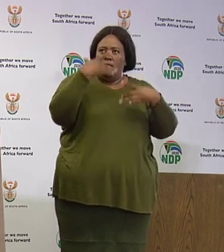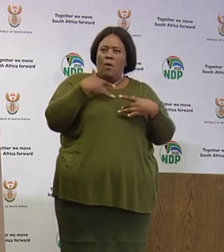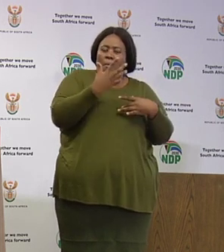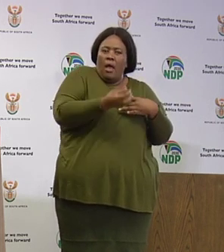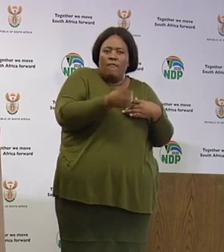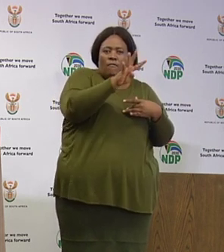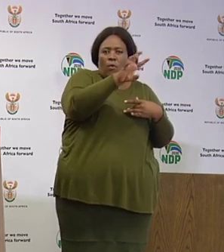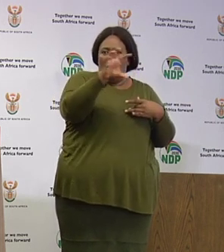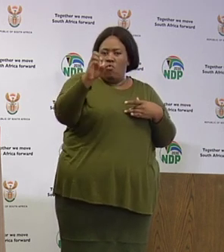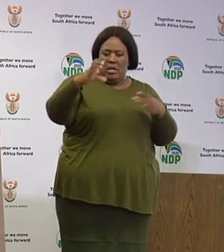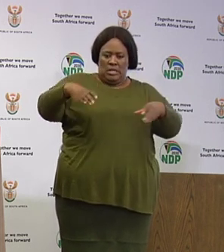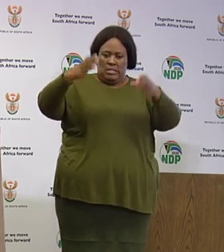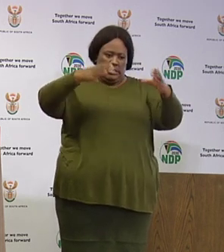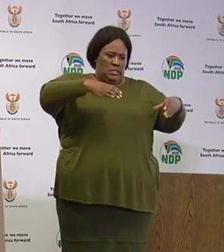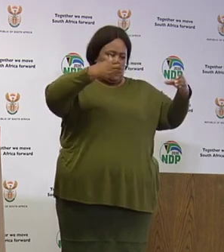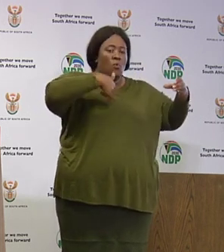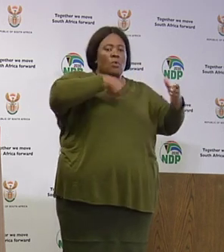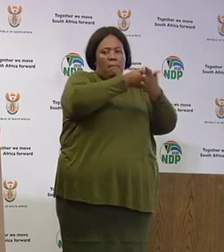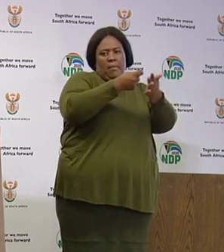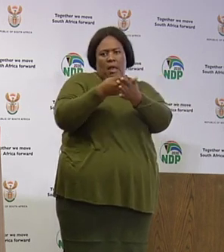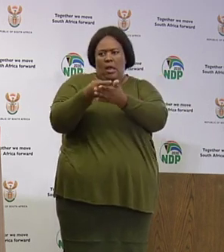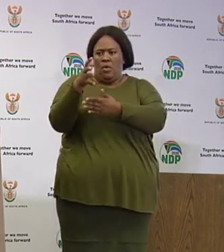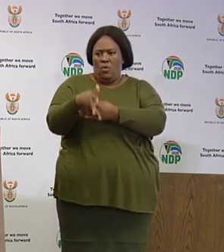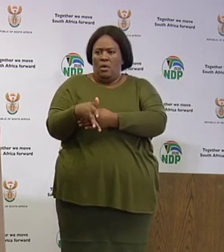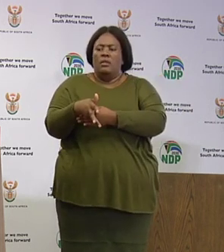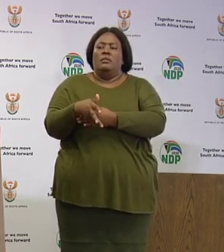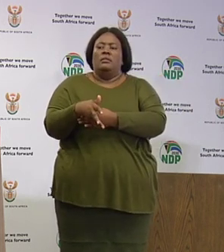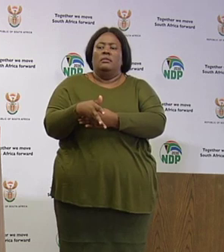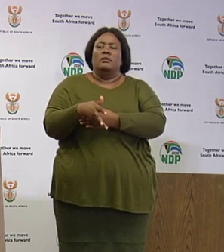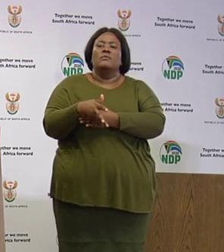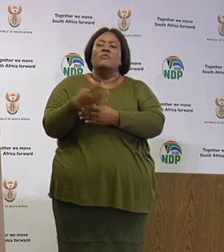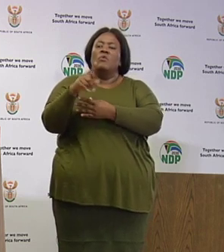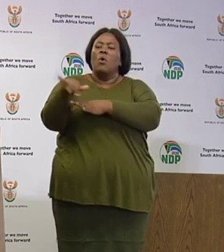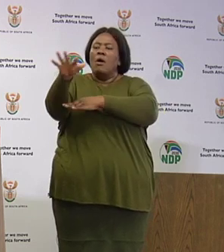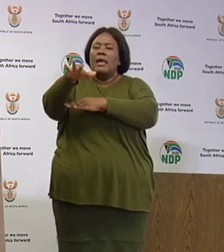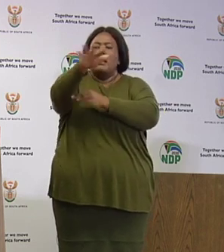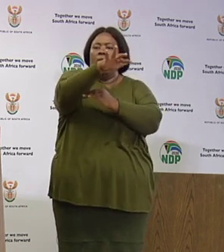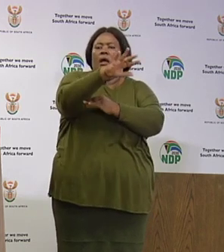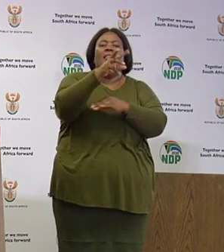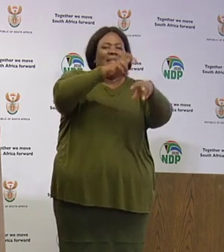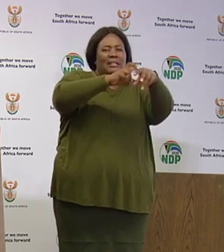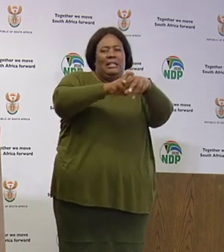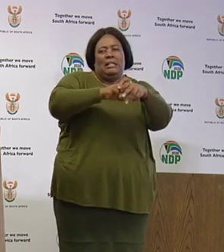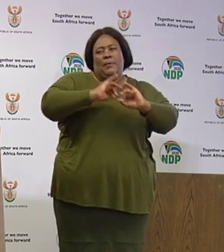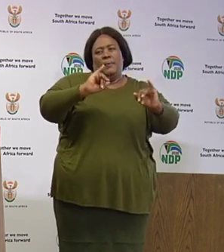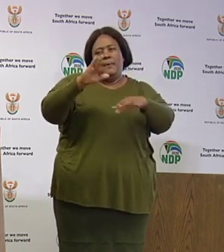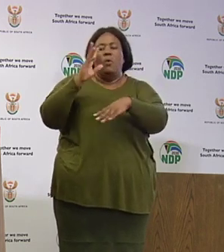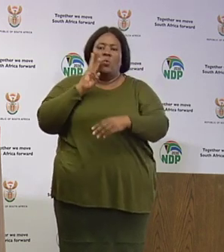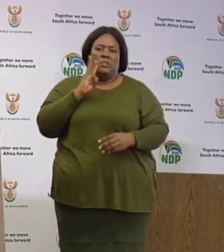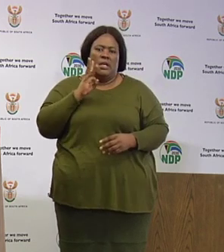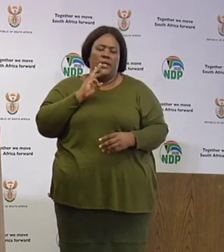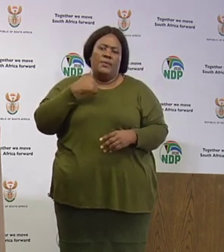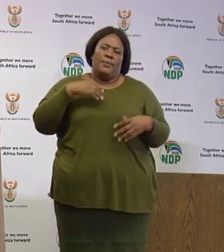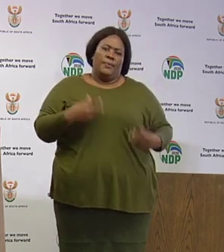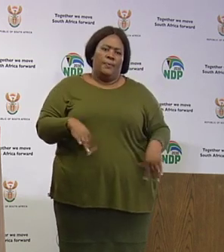we will be taking and buying from them to put in all of those areas that are in need of water. We're also extremely grateful